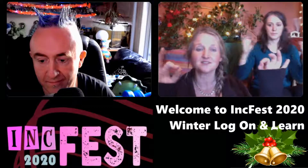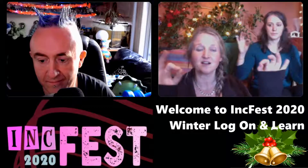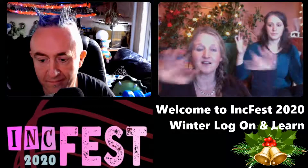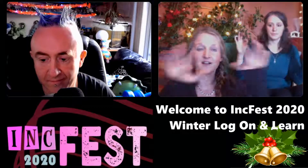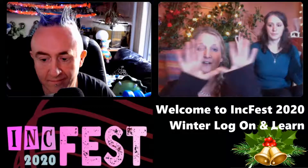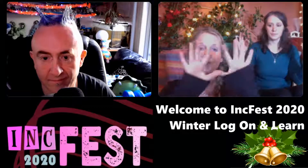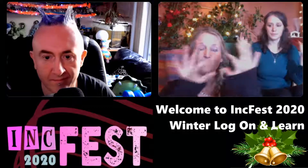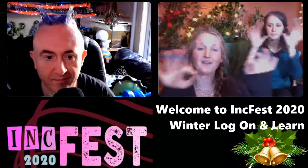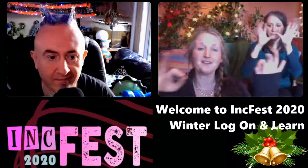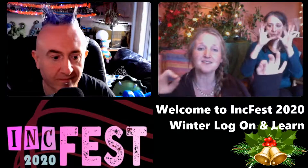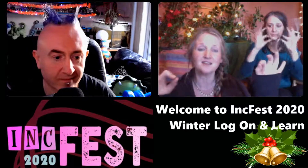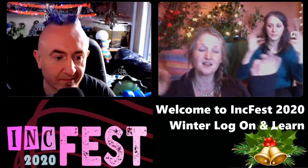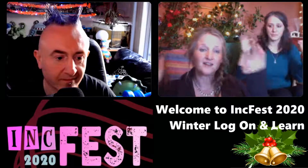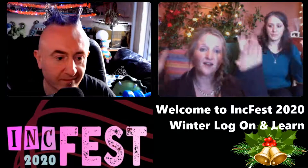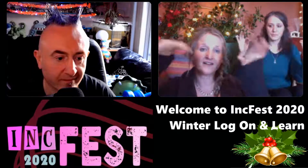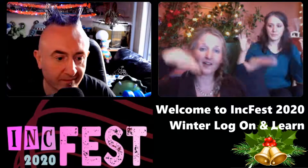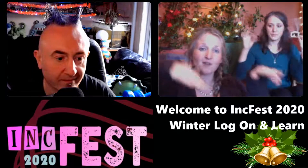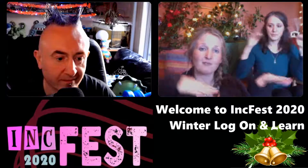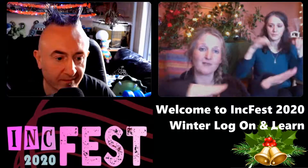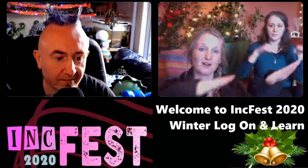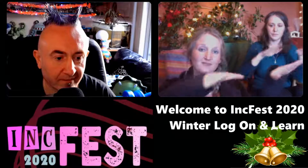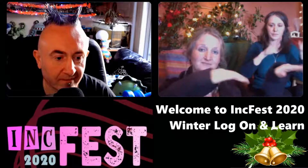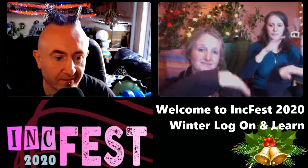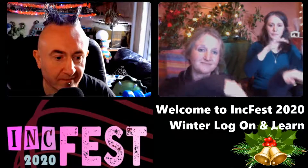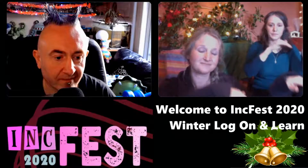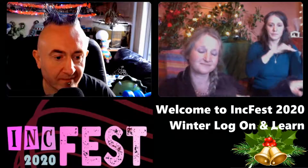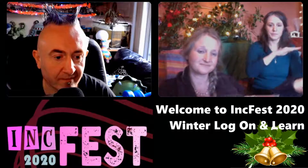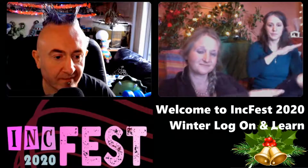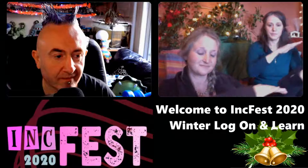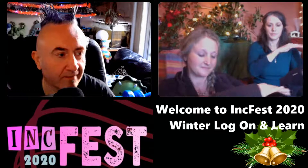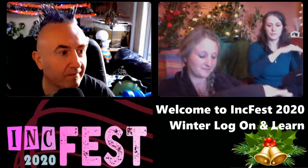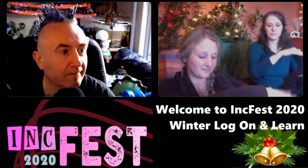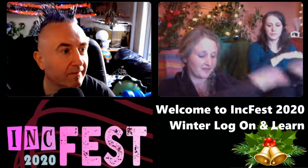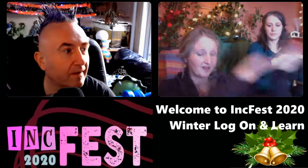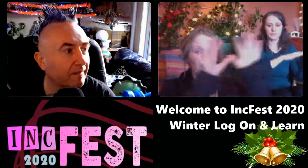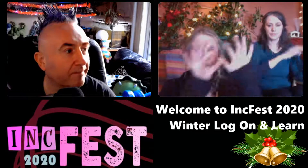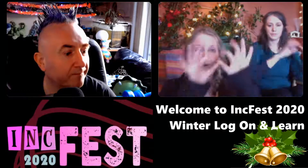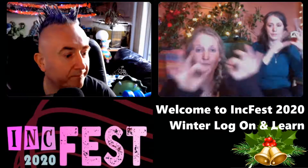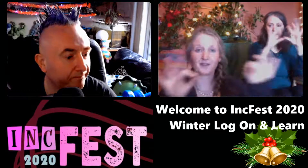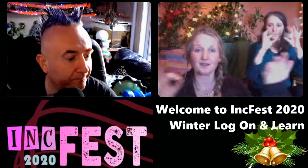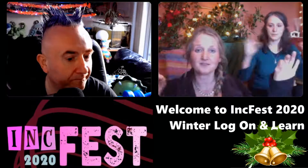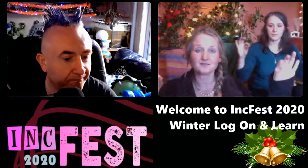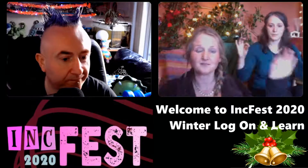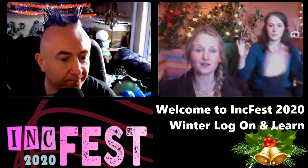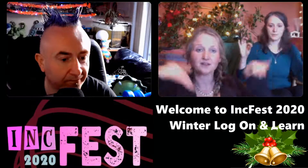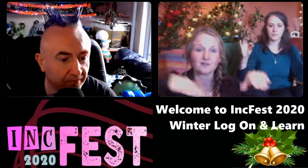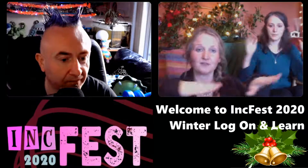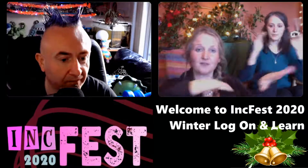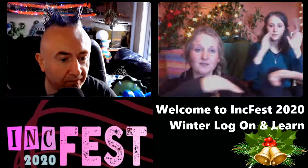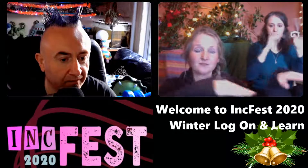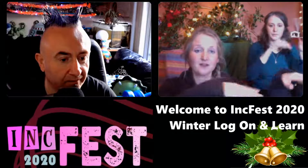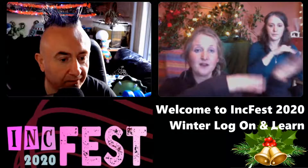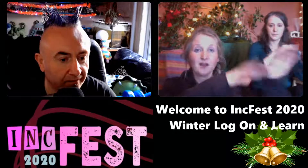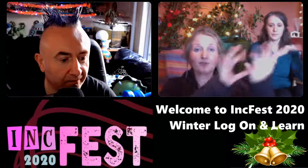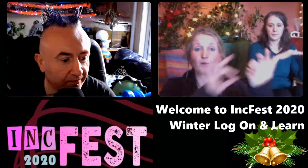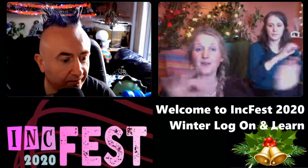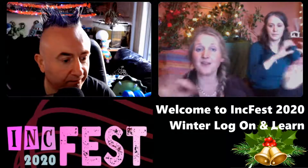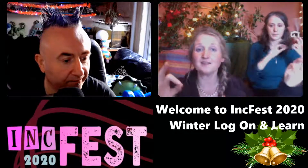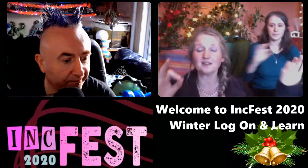sign. I've got peace like a river. I've got peace like a river. I've got peace like a